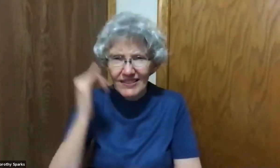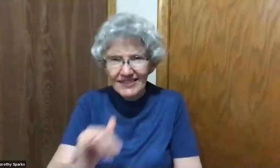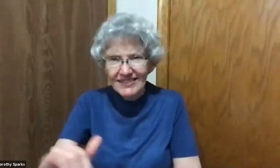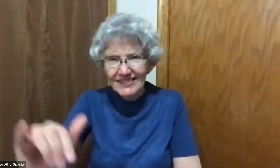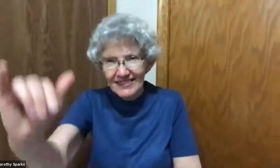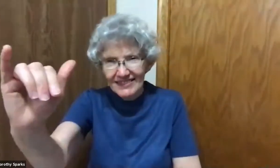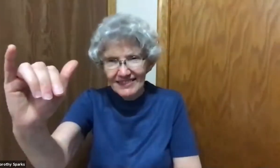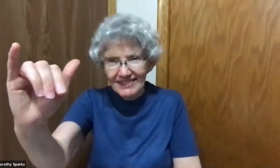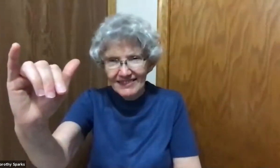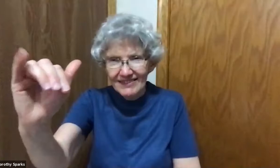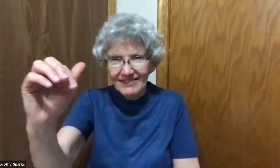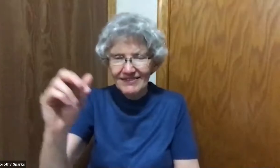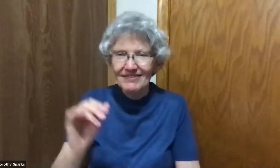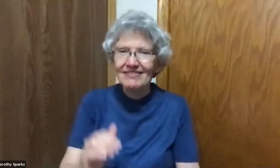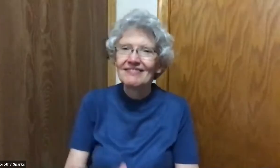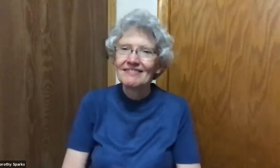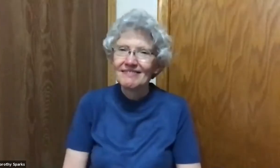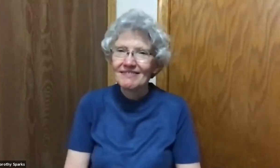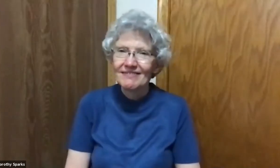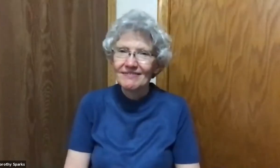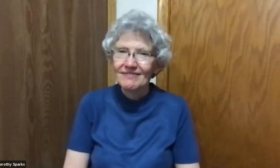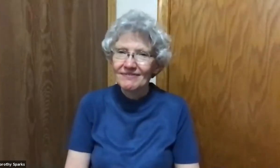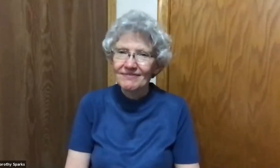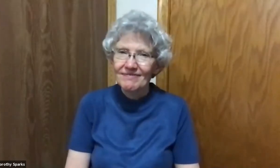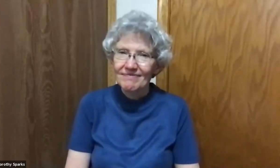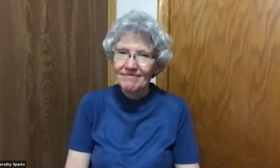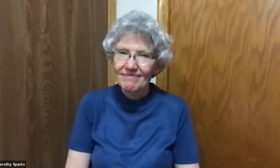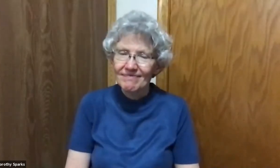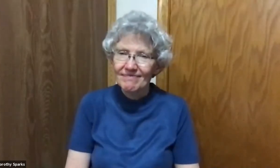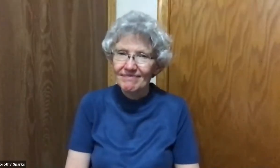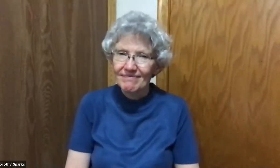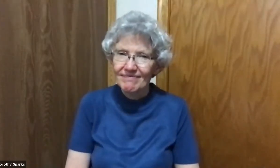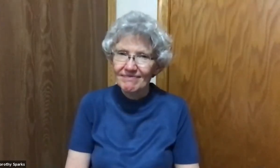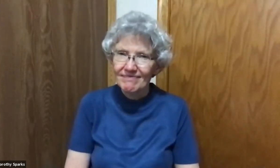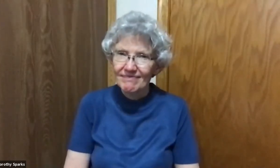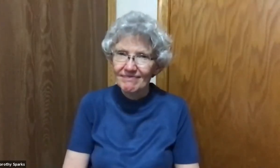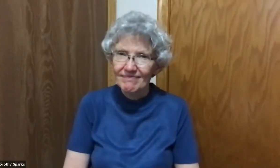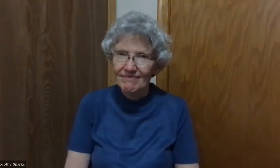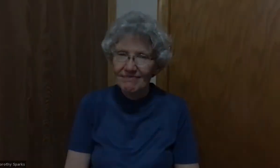will dwell in the house of God for the length of my days.